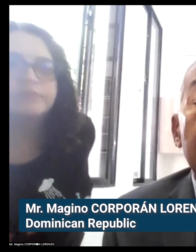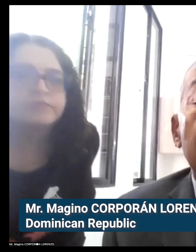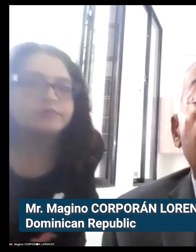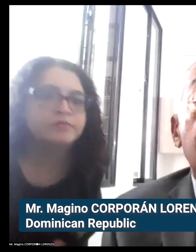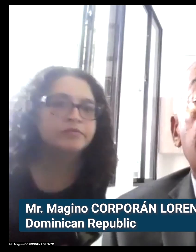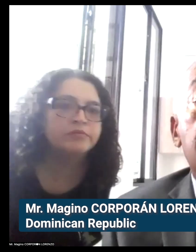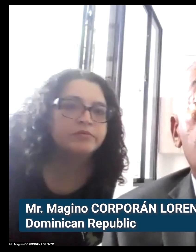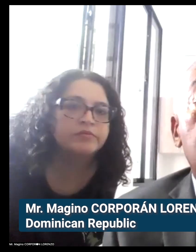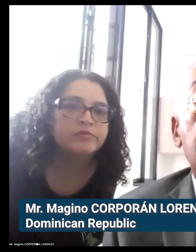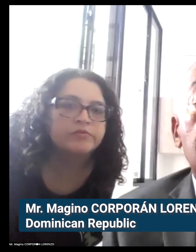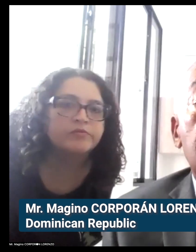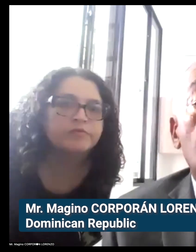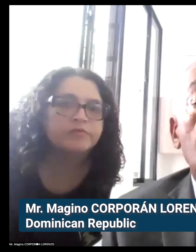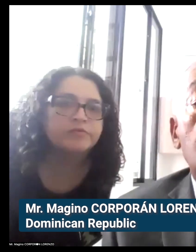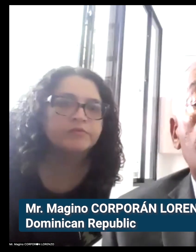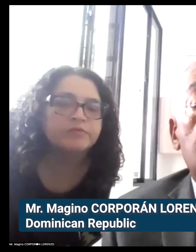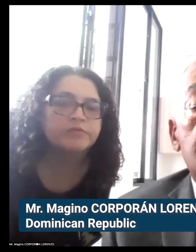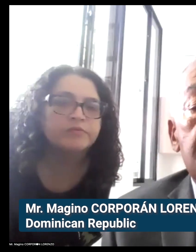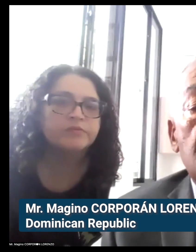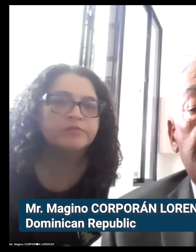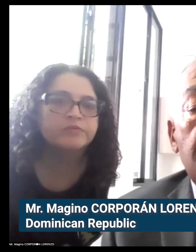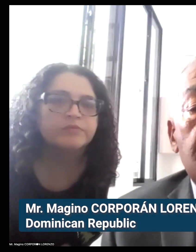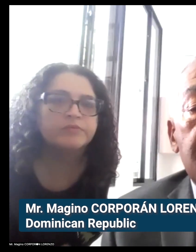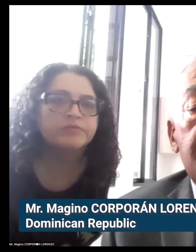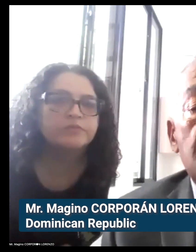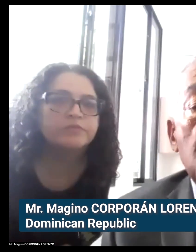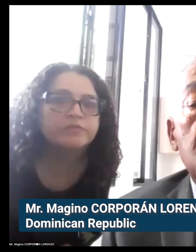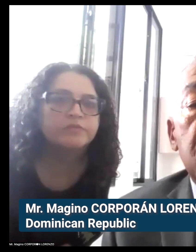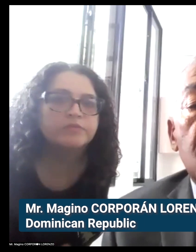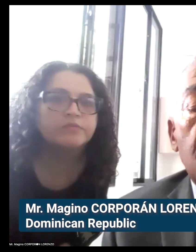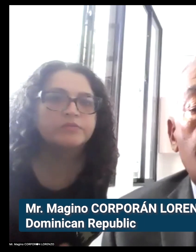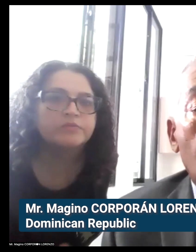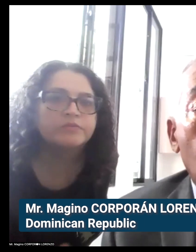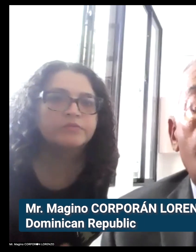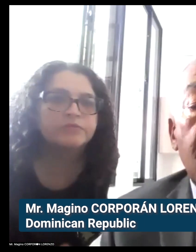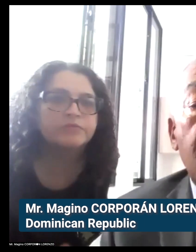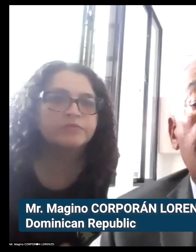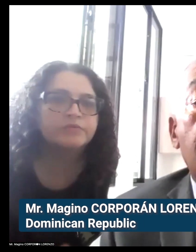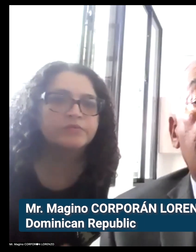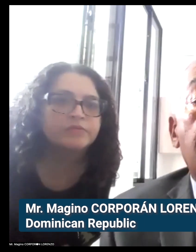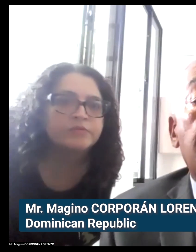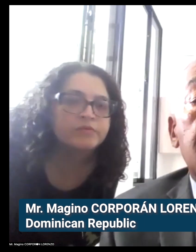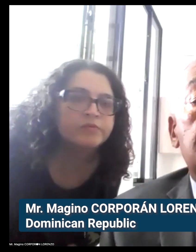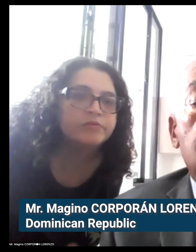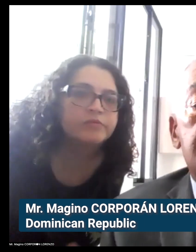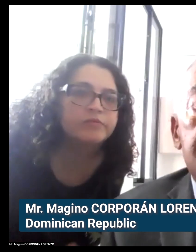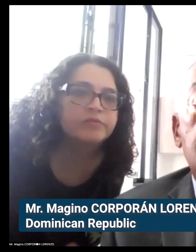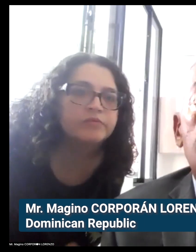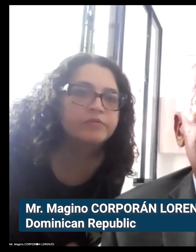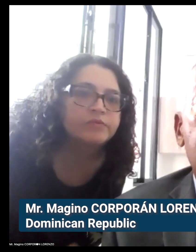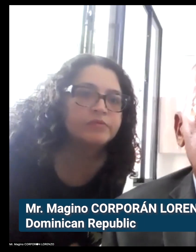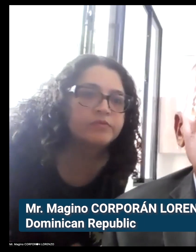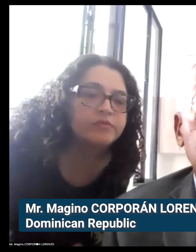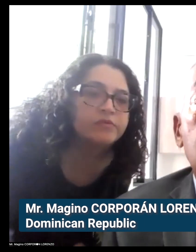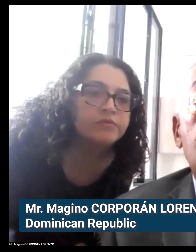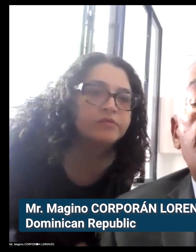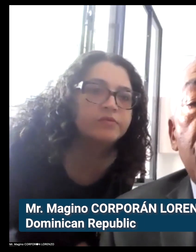I was 16 years old when I became disabled, and I went through all the rehabilitation process and